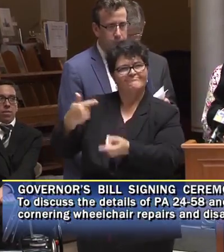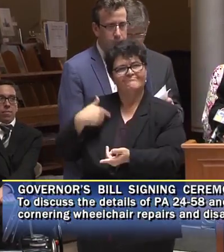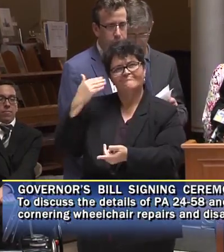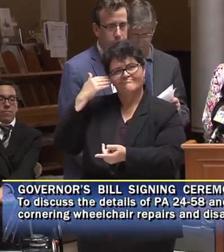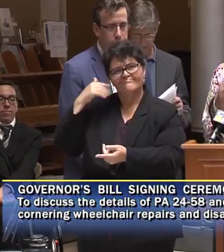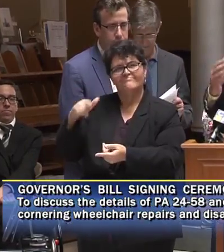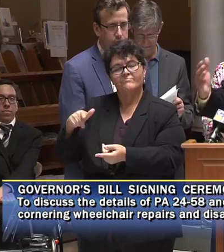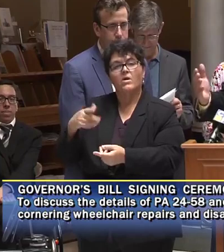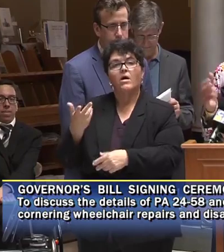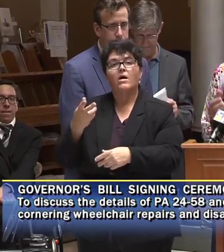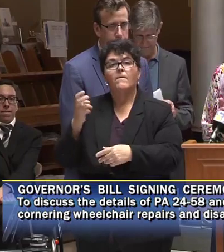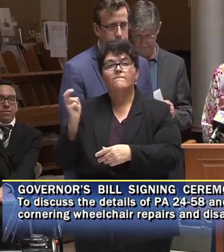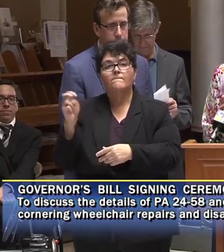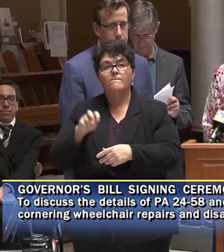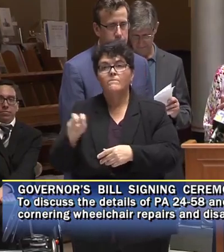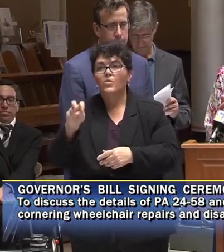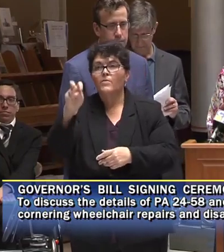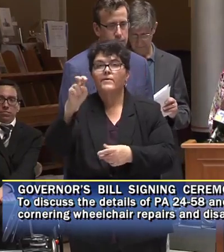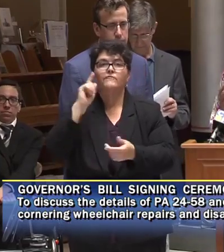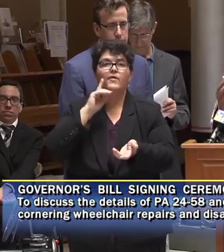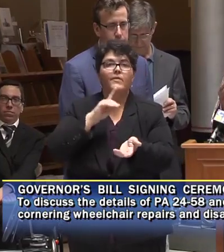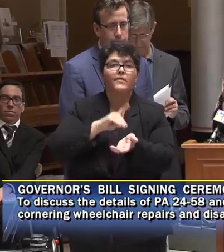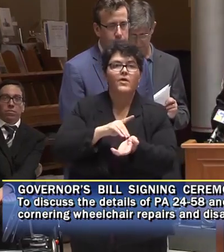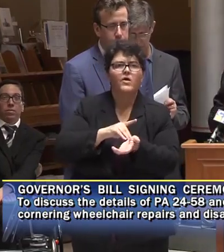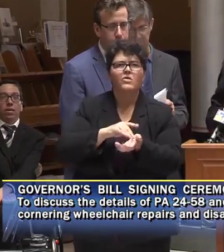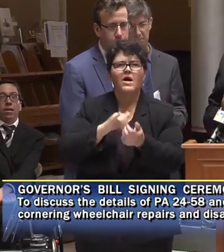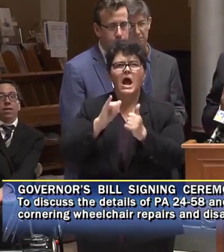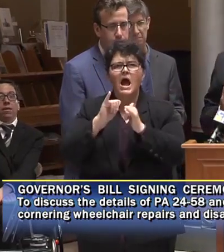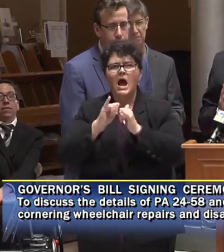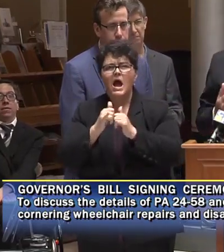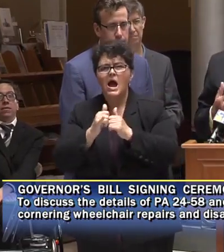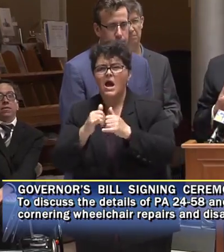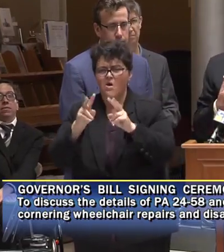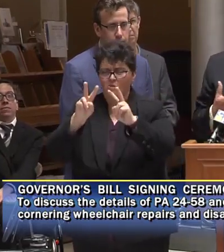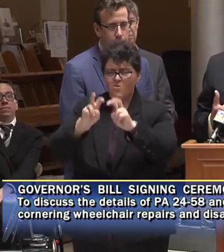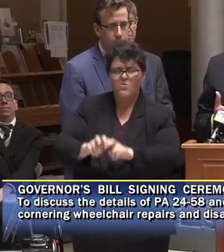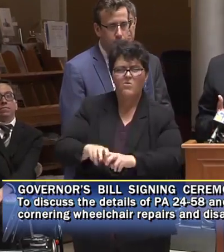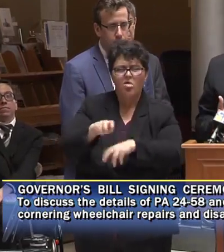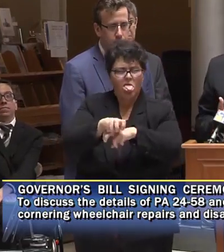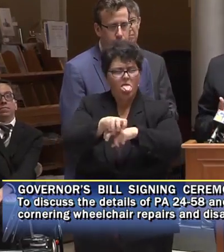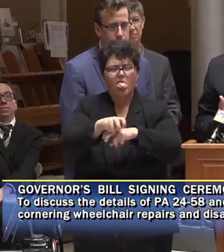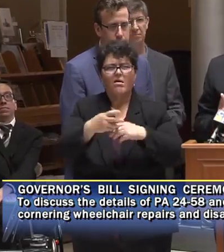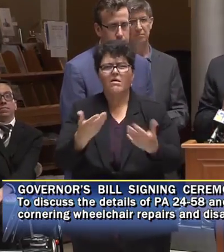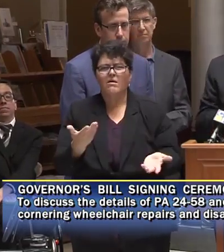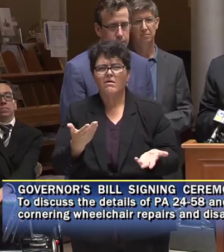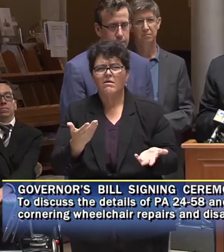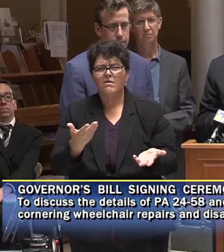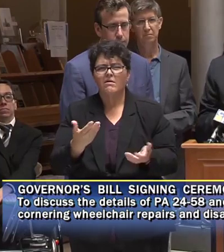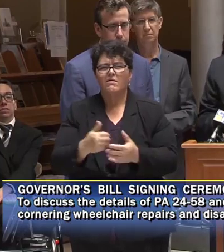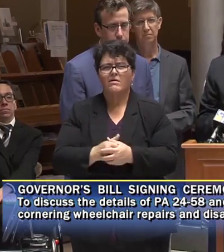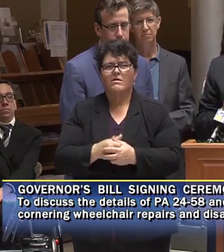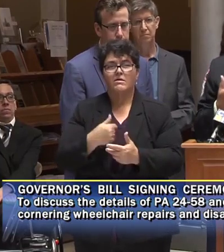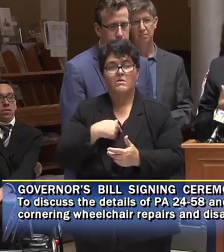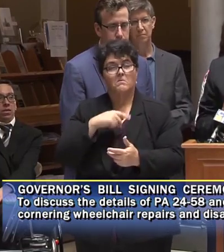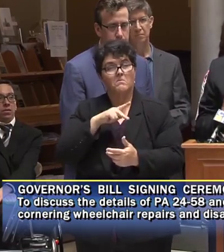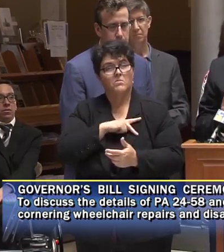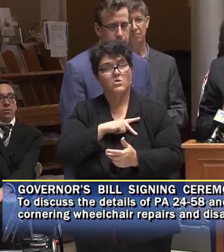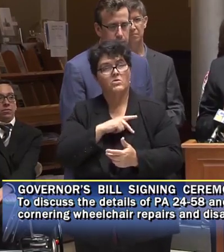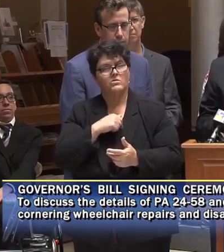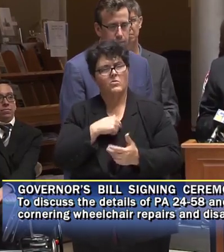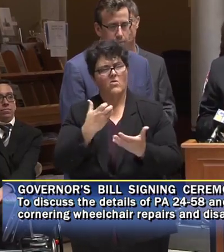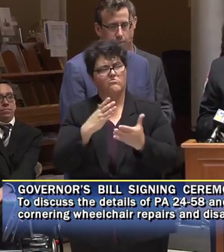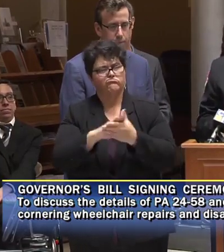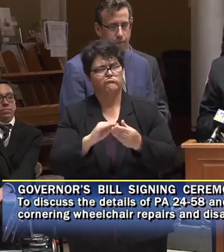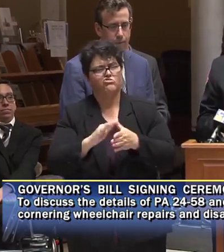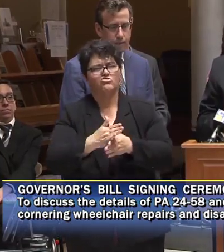going to the doctor and finding out how we were going to get him looked at. So this is very personal, not only to me, but to others within